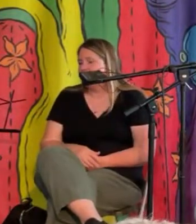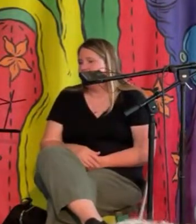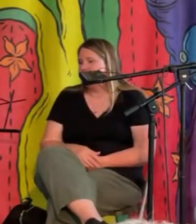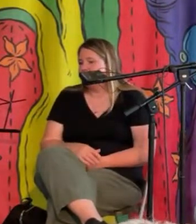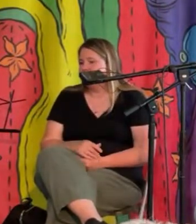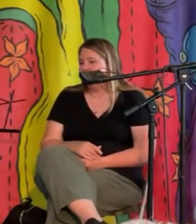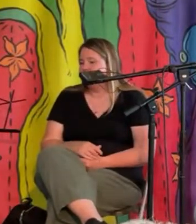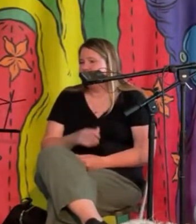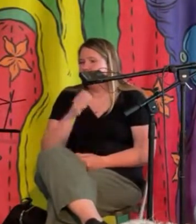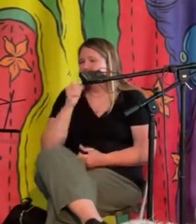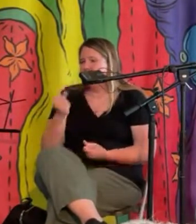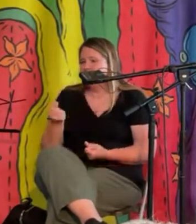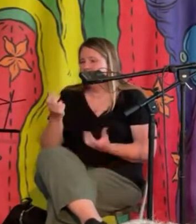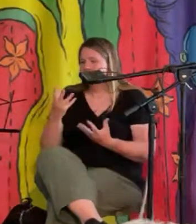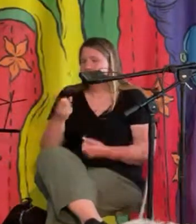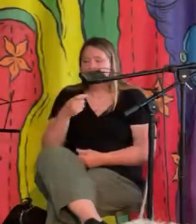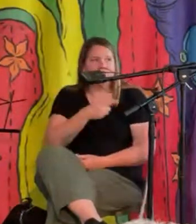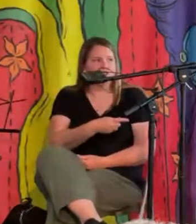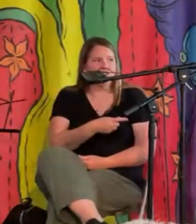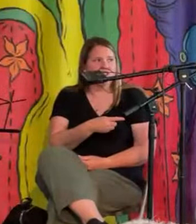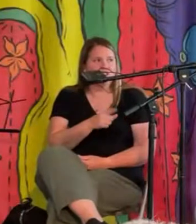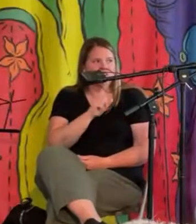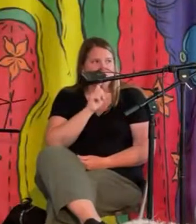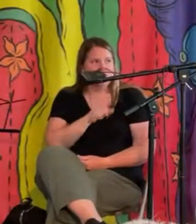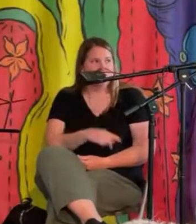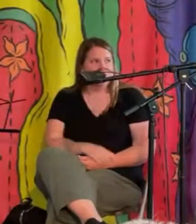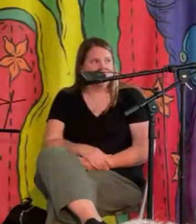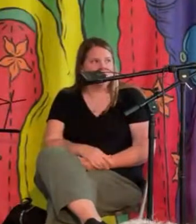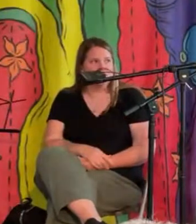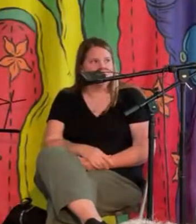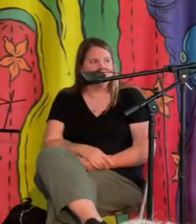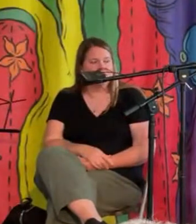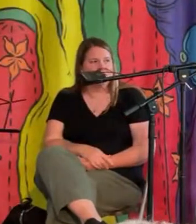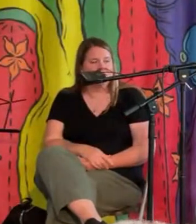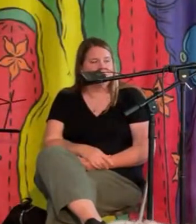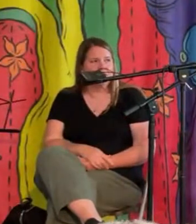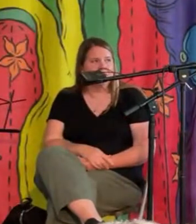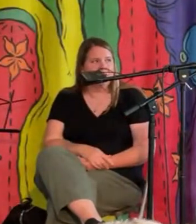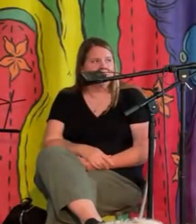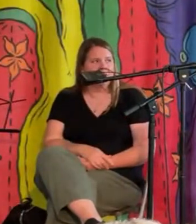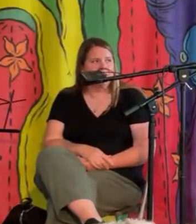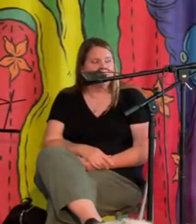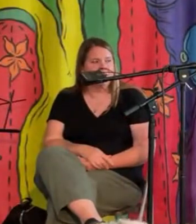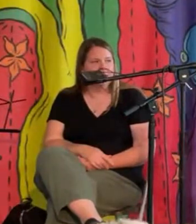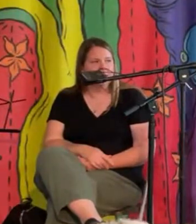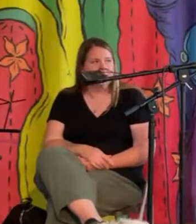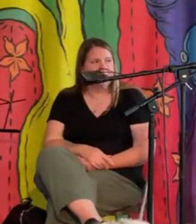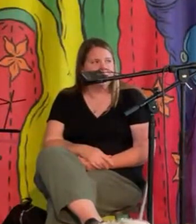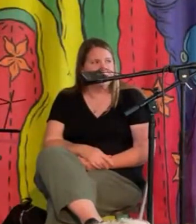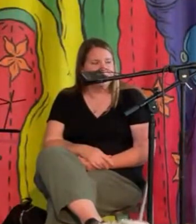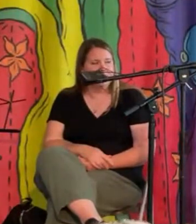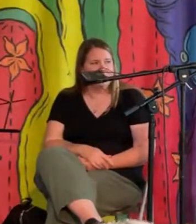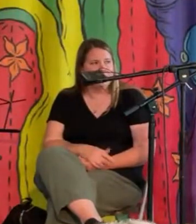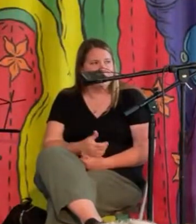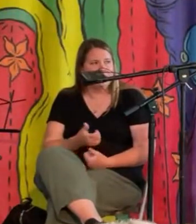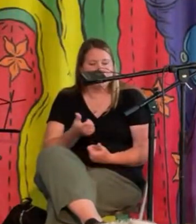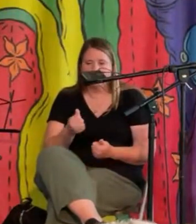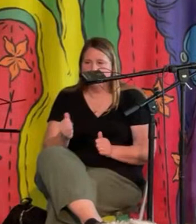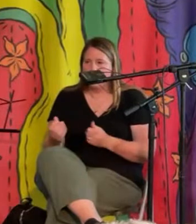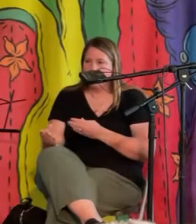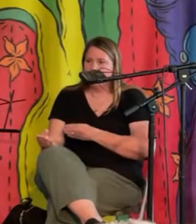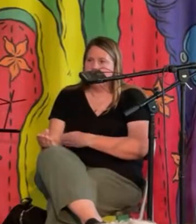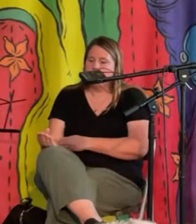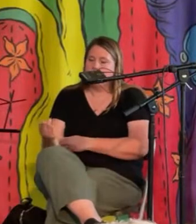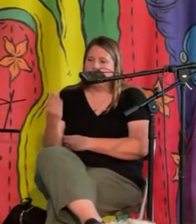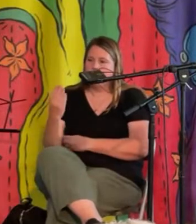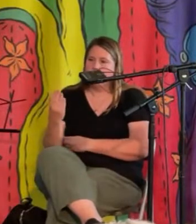Not as many as Katie. That's true. I make a lot of poems. Yeah, I do. I try in the morning to sit down and write a poem from